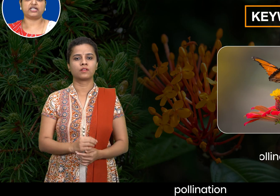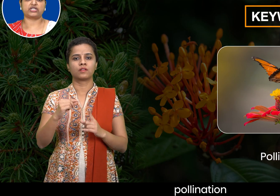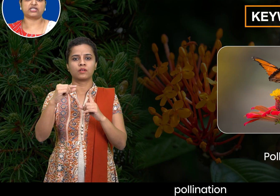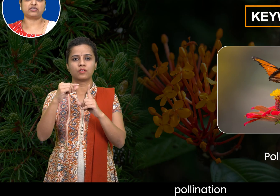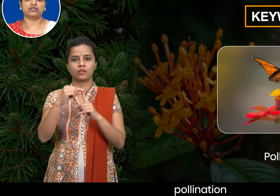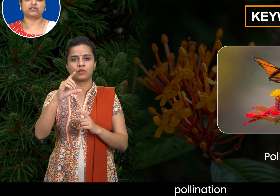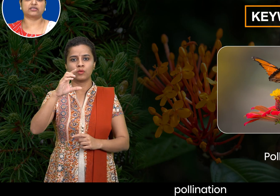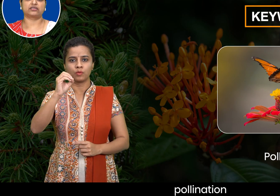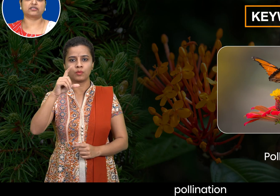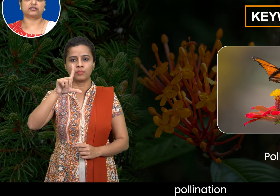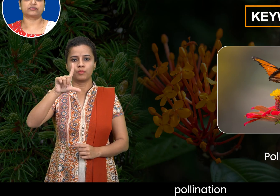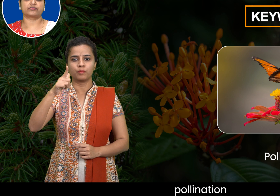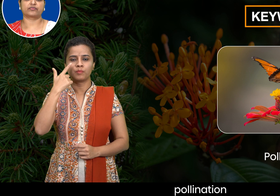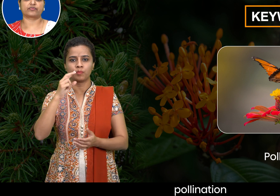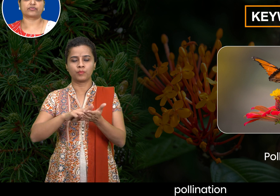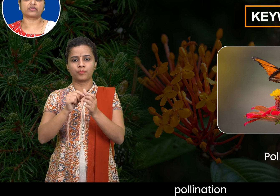pollination.